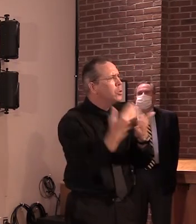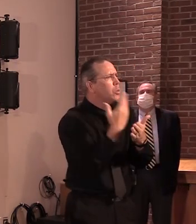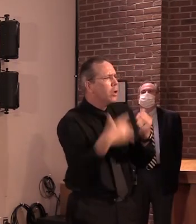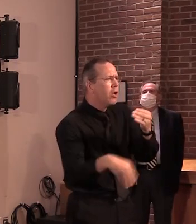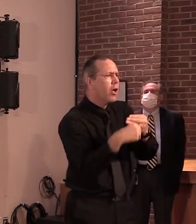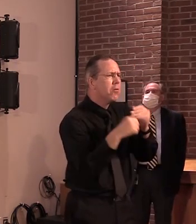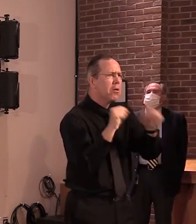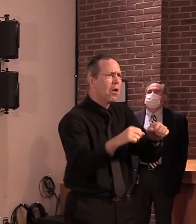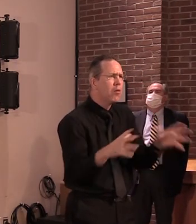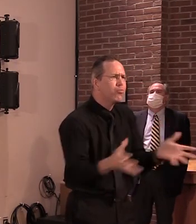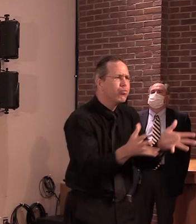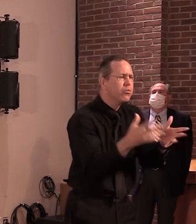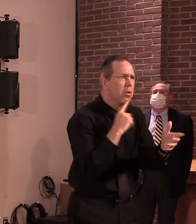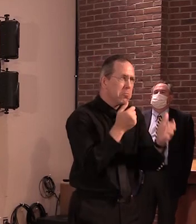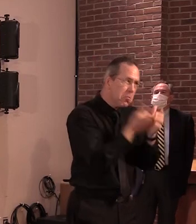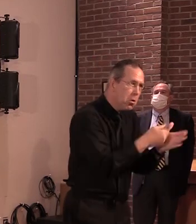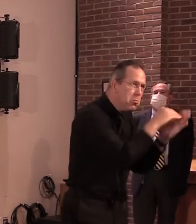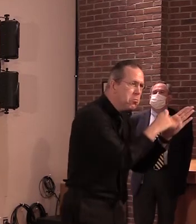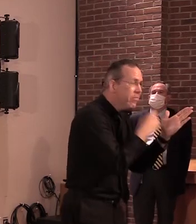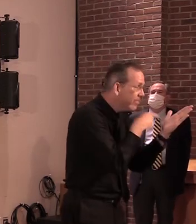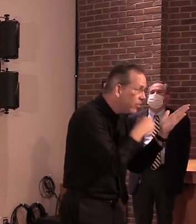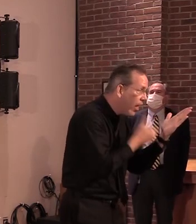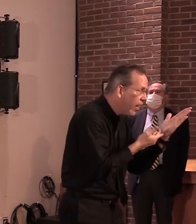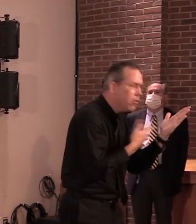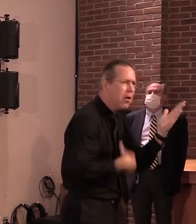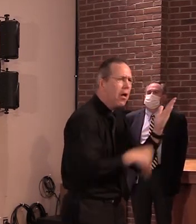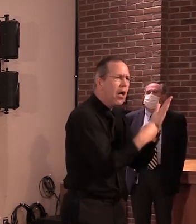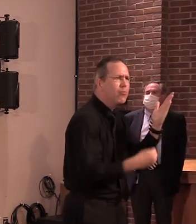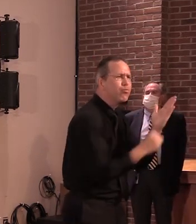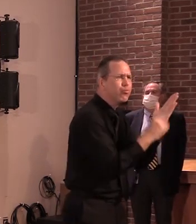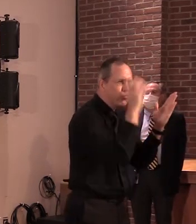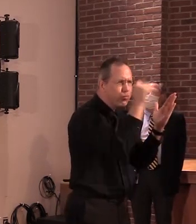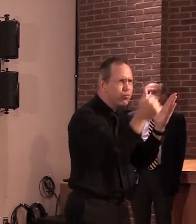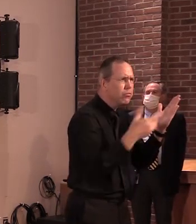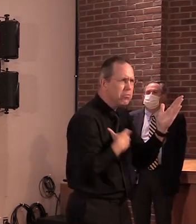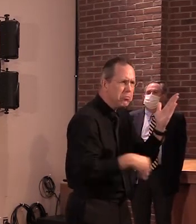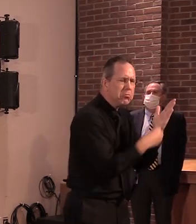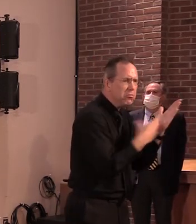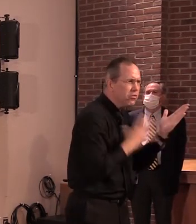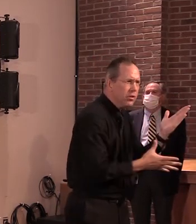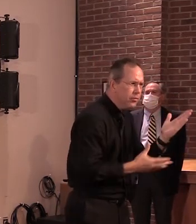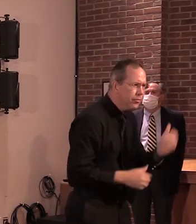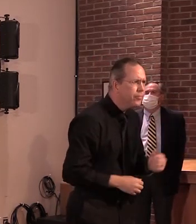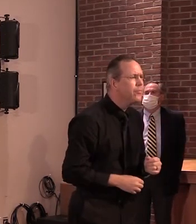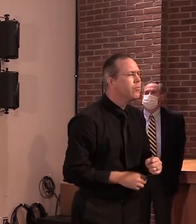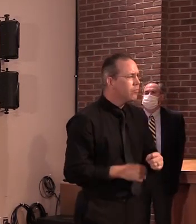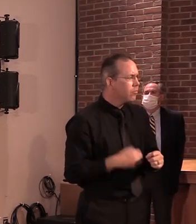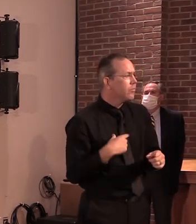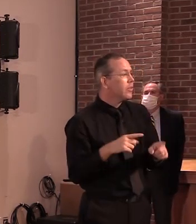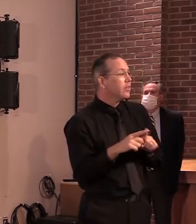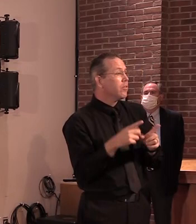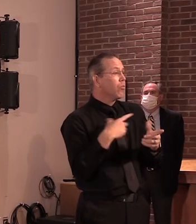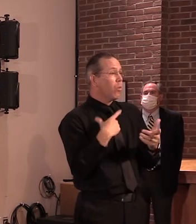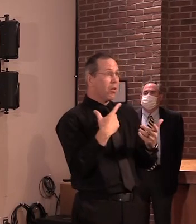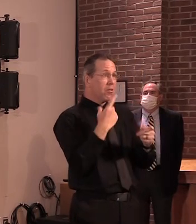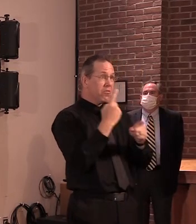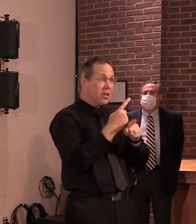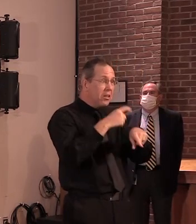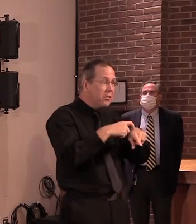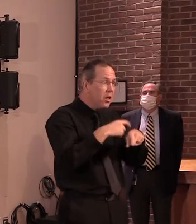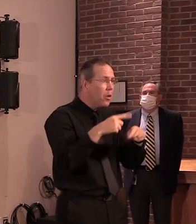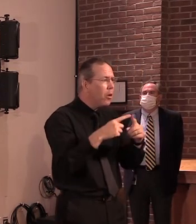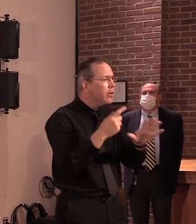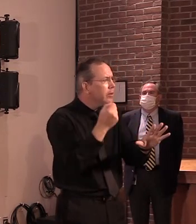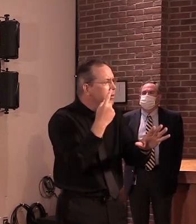our guidance was drafted based upon the health data as it currently looks, knowing it could change. I don't mean that we will